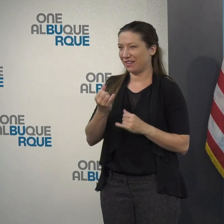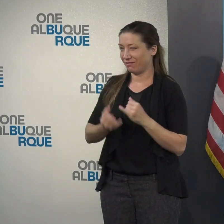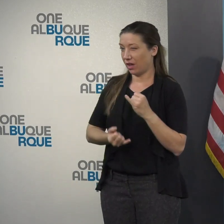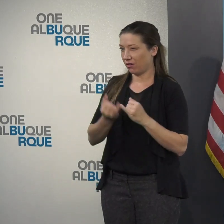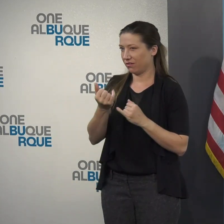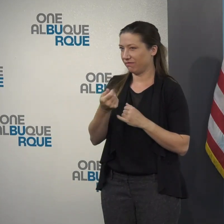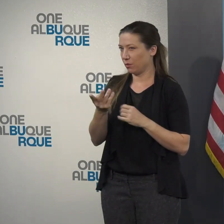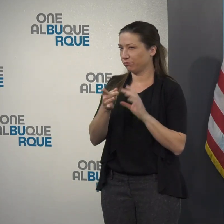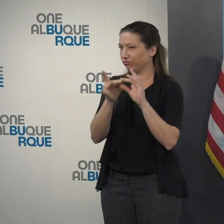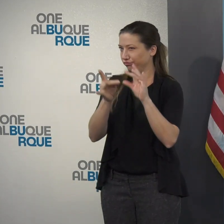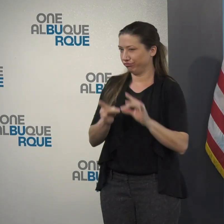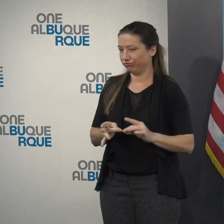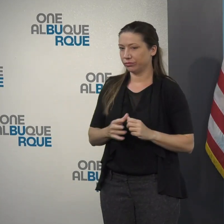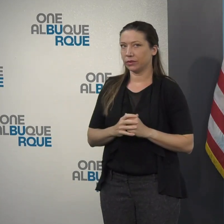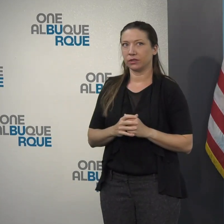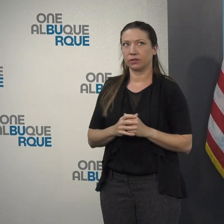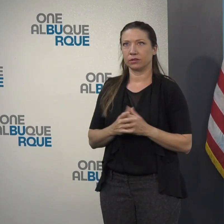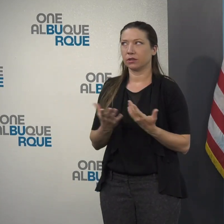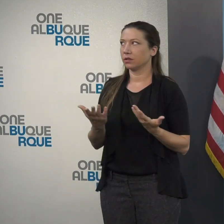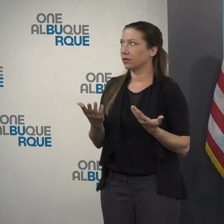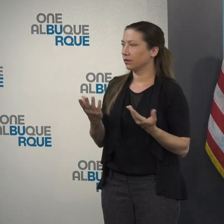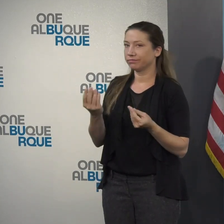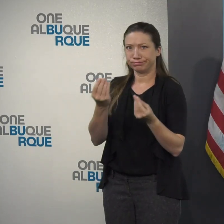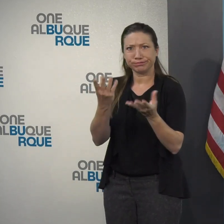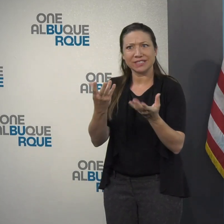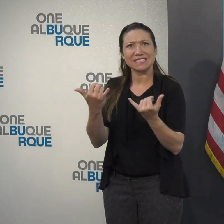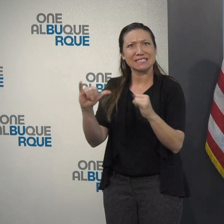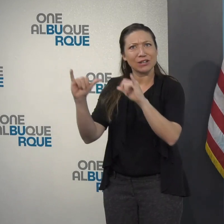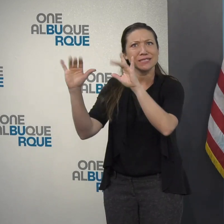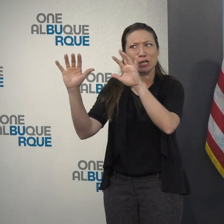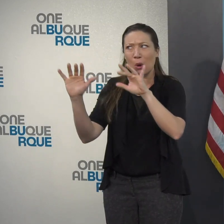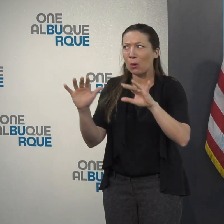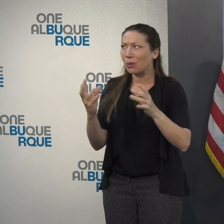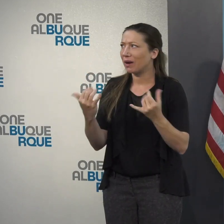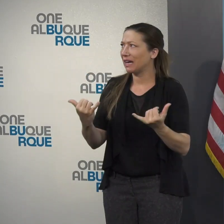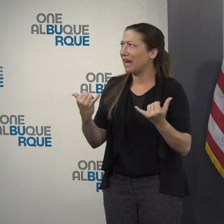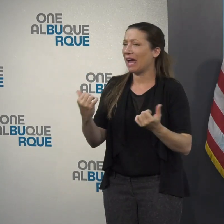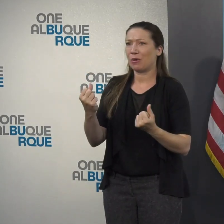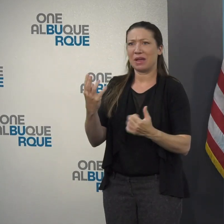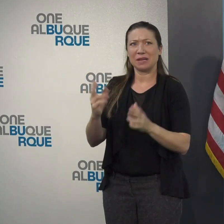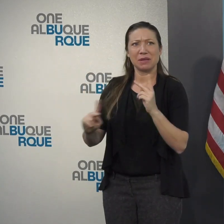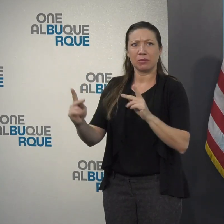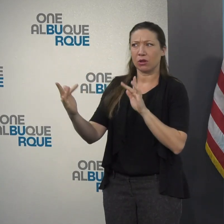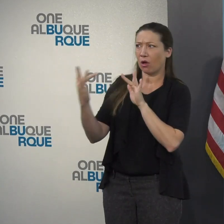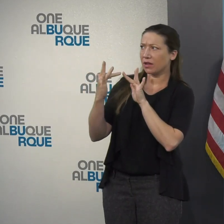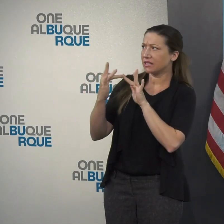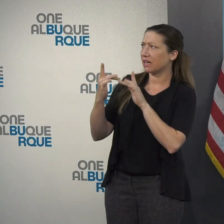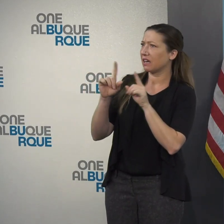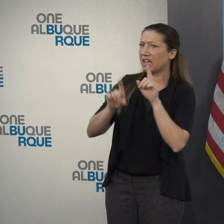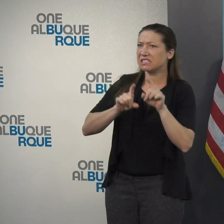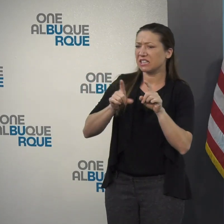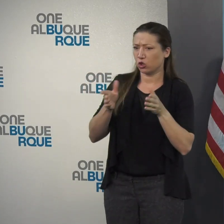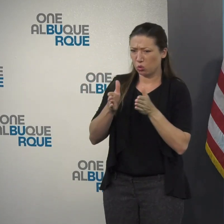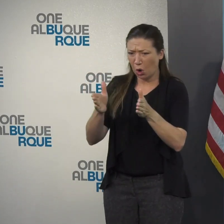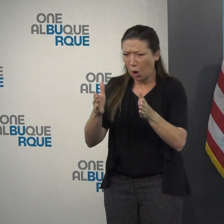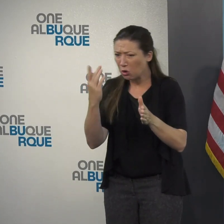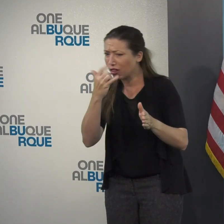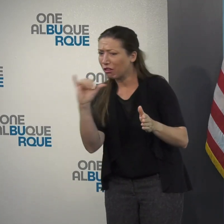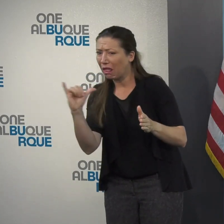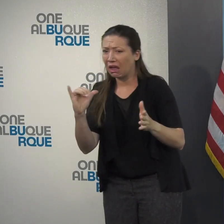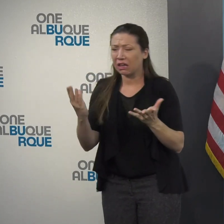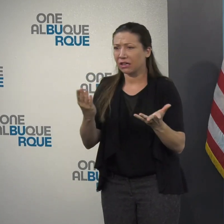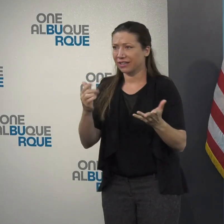things. Continues to snow, by the way. We are getting a lot of questions about the road conditions and so forth. At least in the city